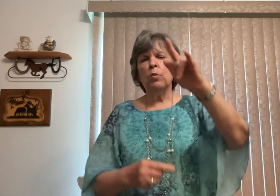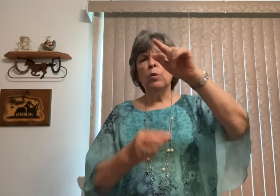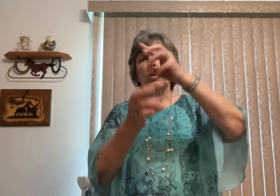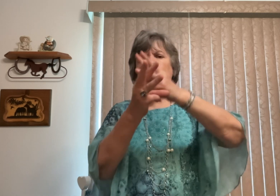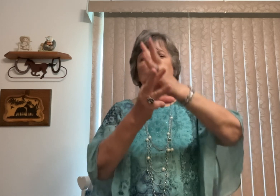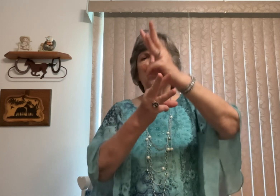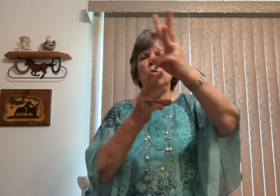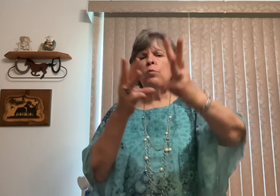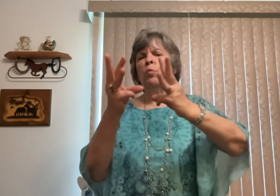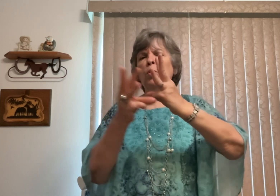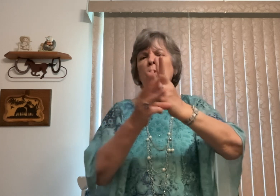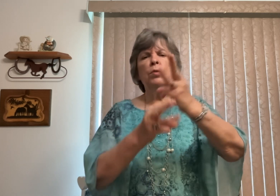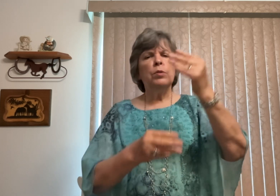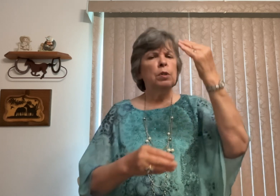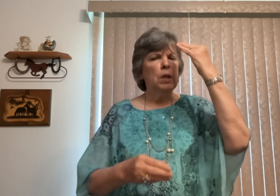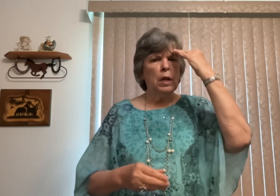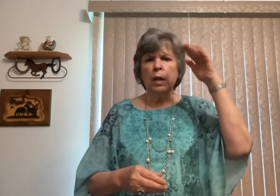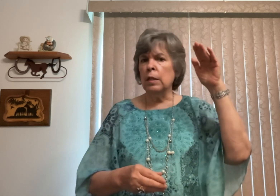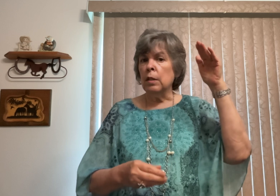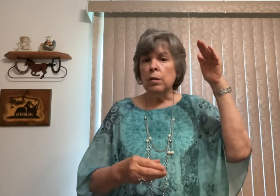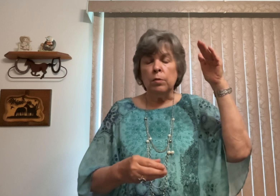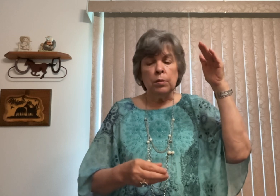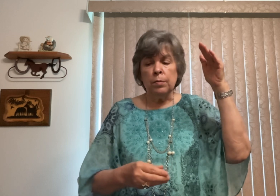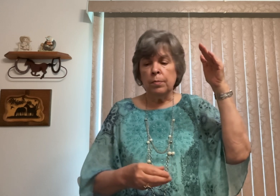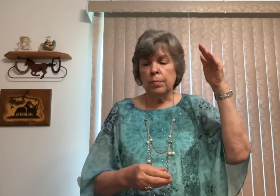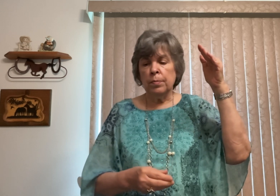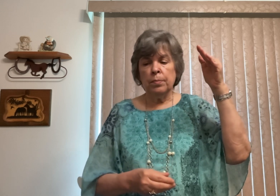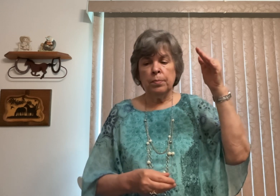Soar to worlds unknown.